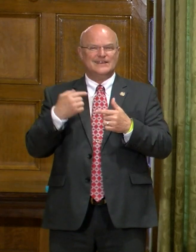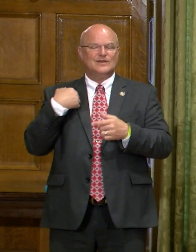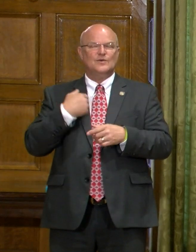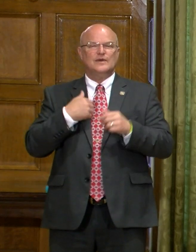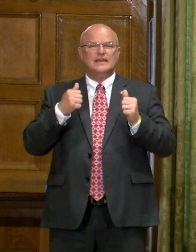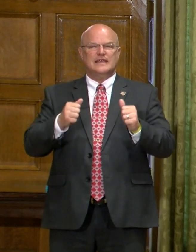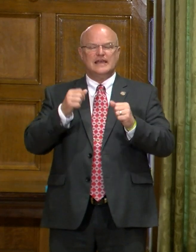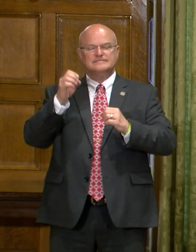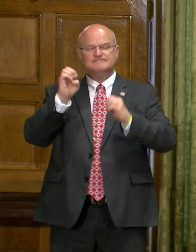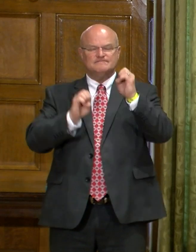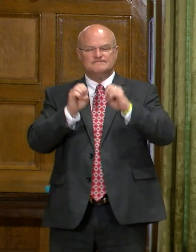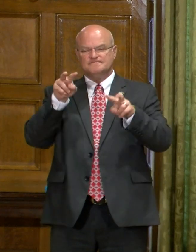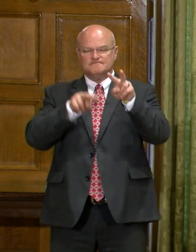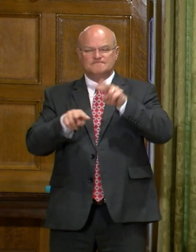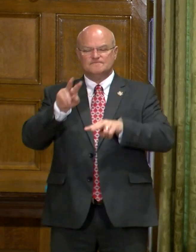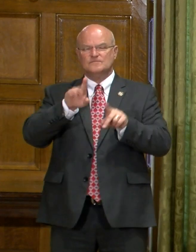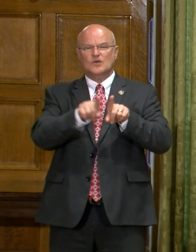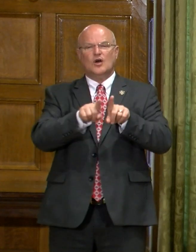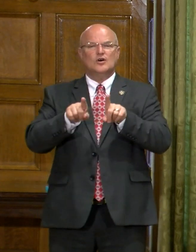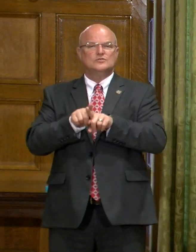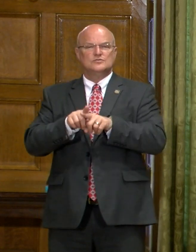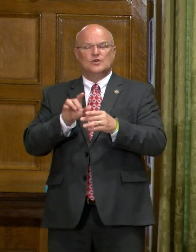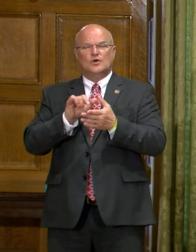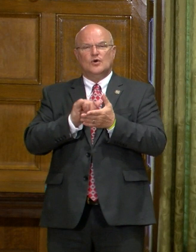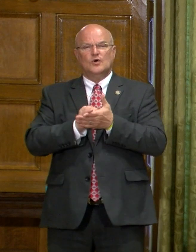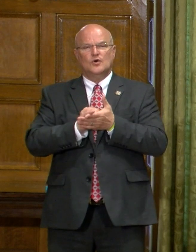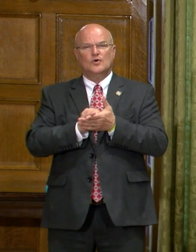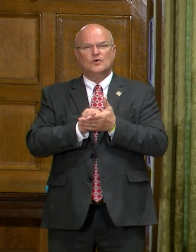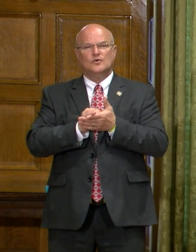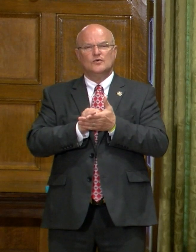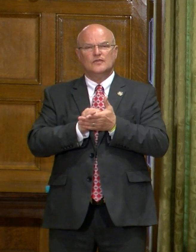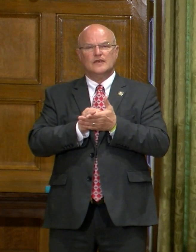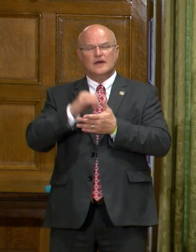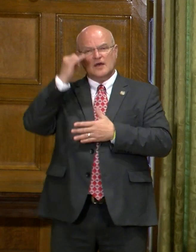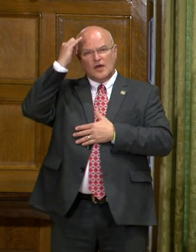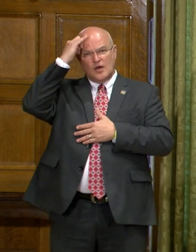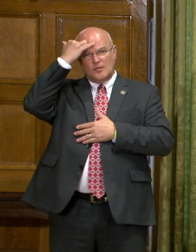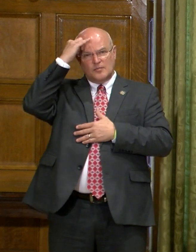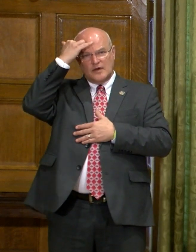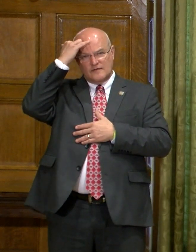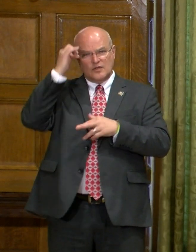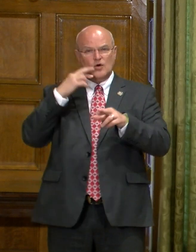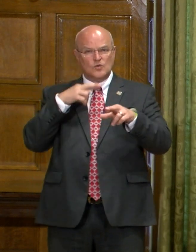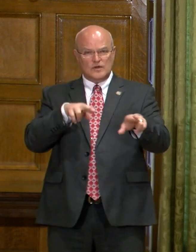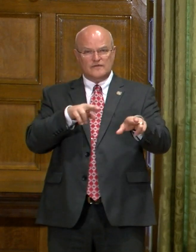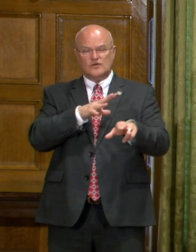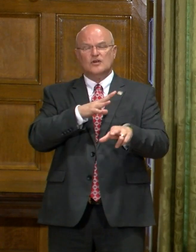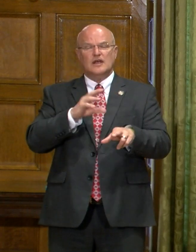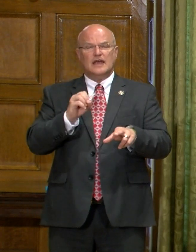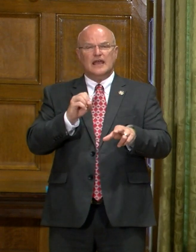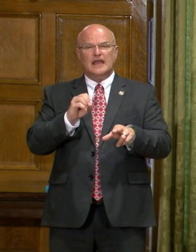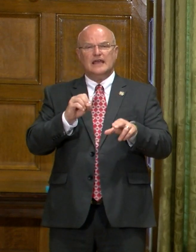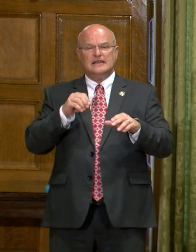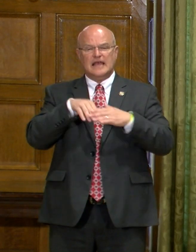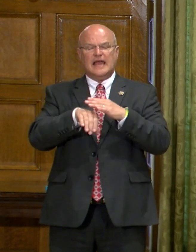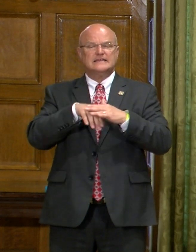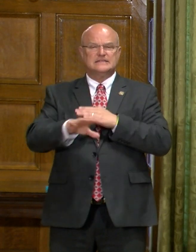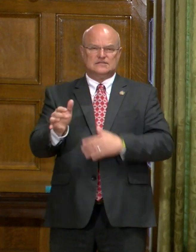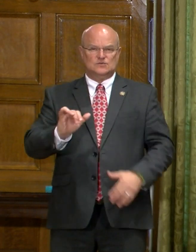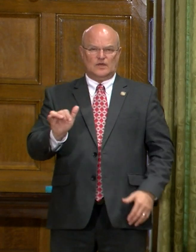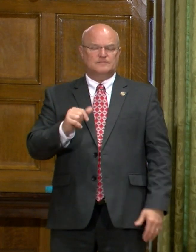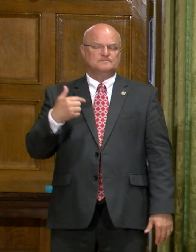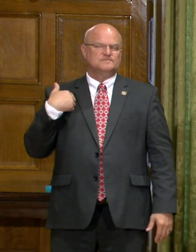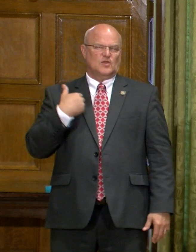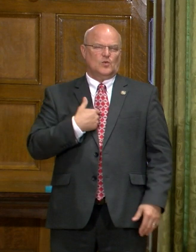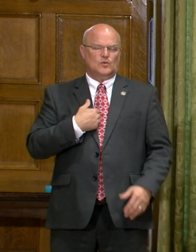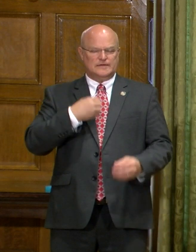we'll be able to reevaluate also the Buffalo River and its access as well. So